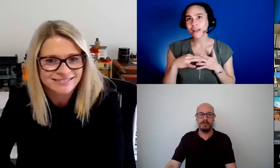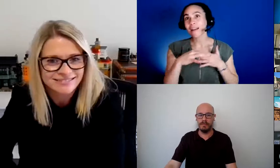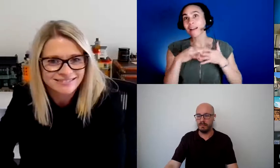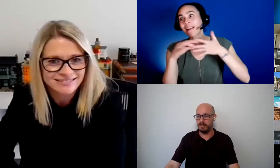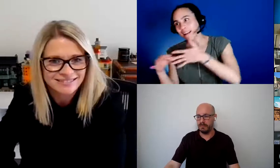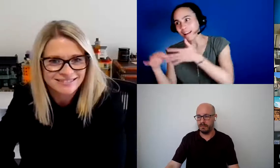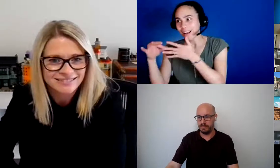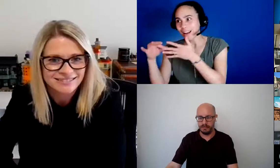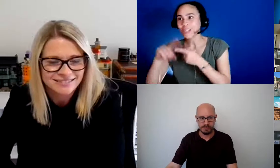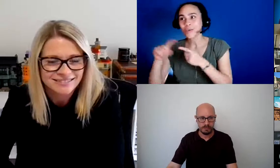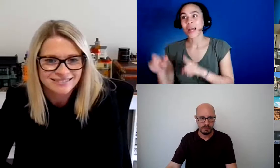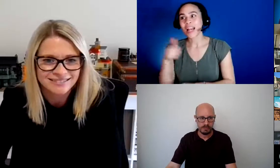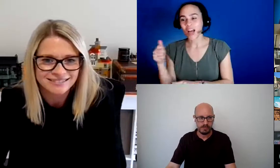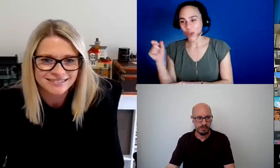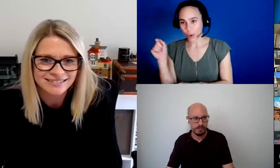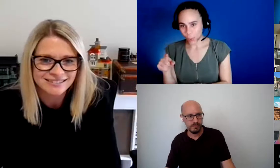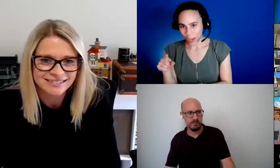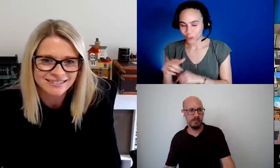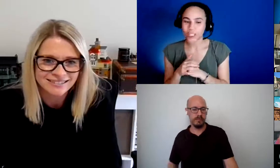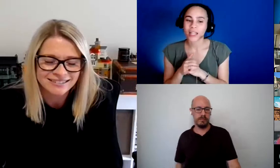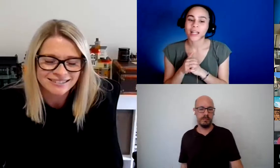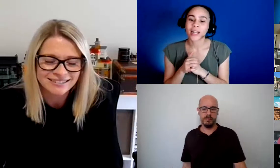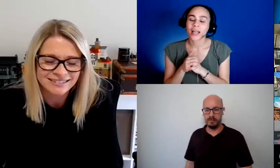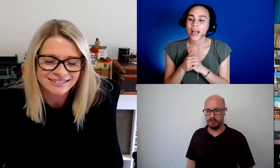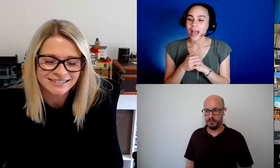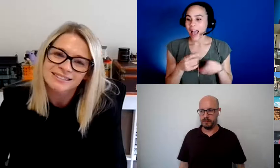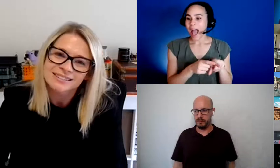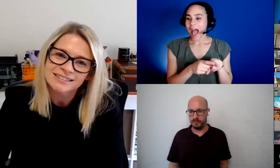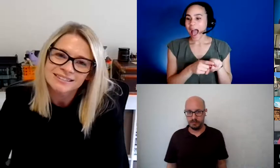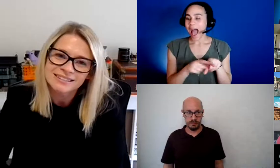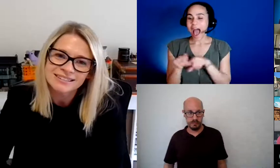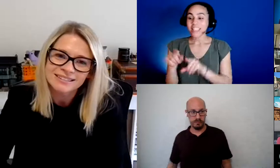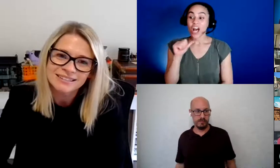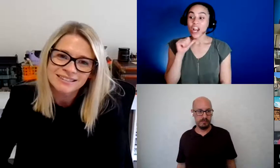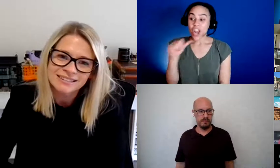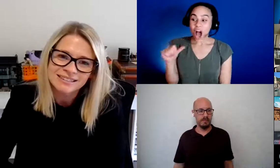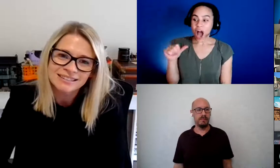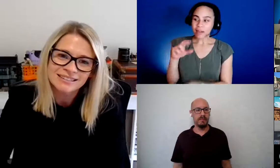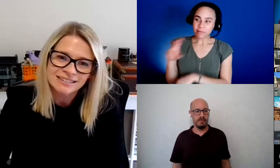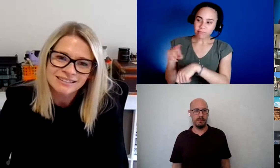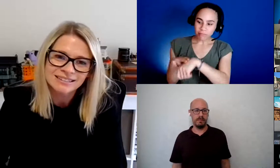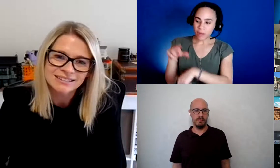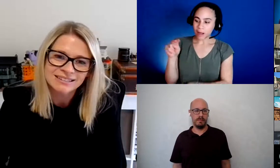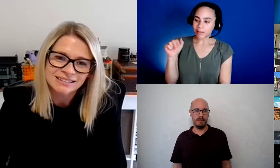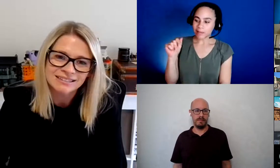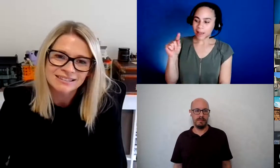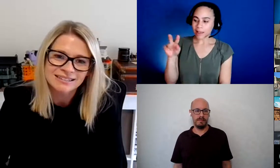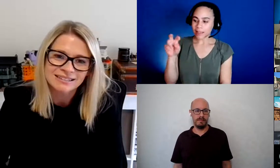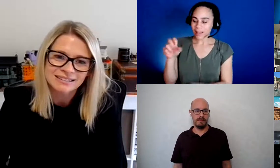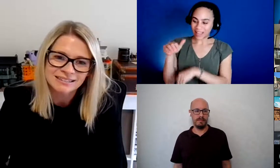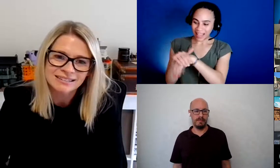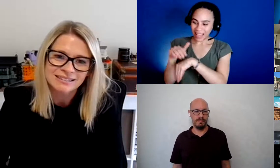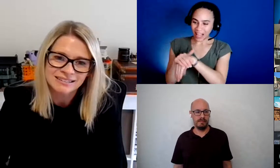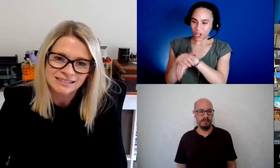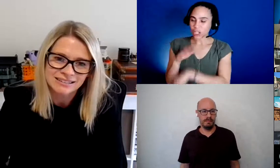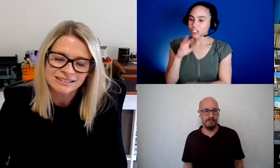received. As a non-native English speaker, I'm very aware that accents are indicative of